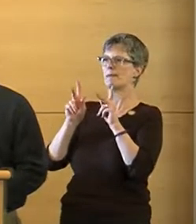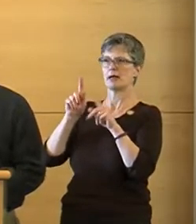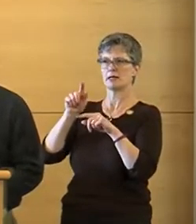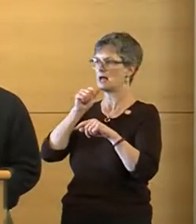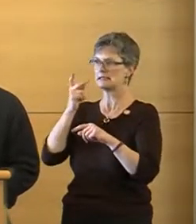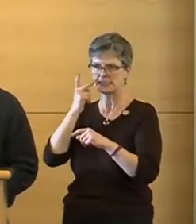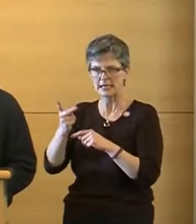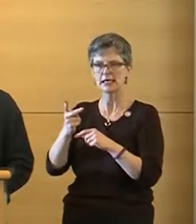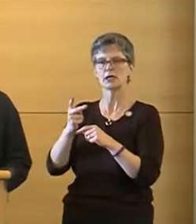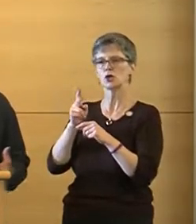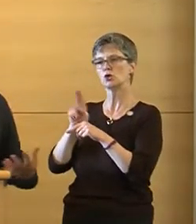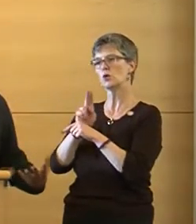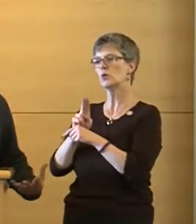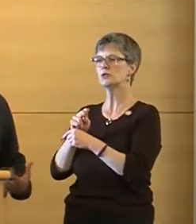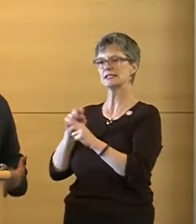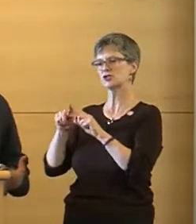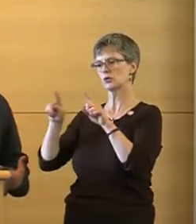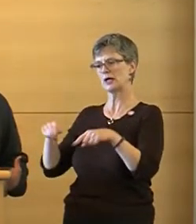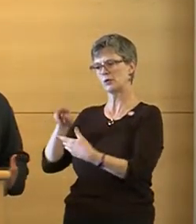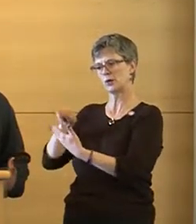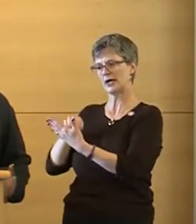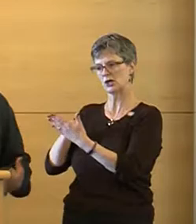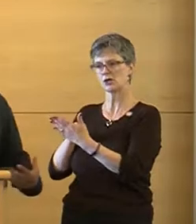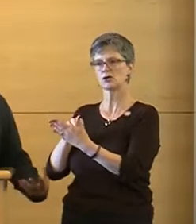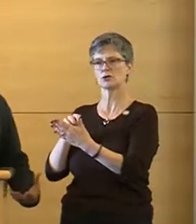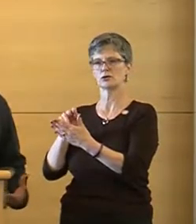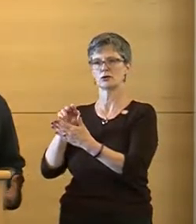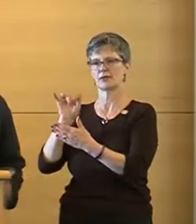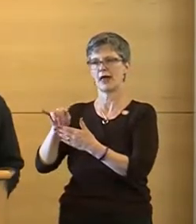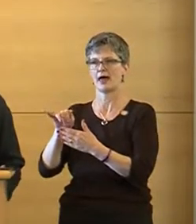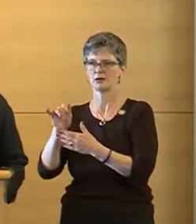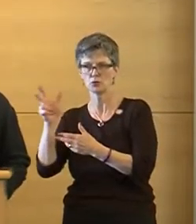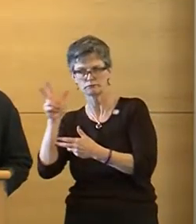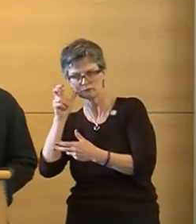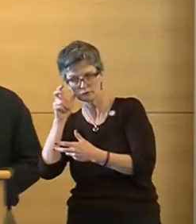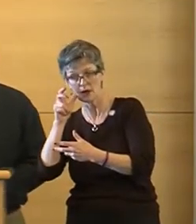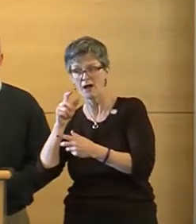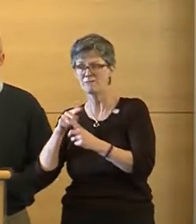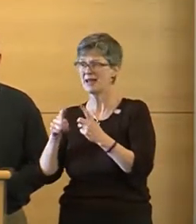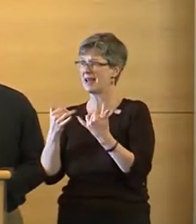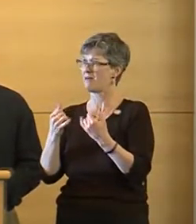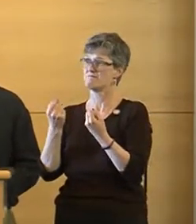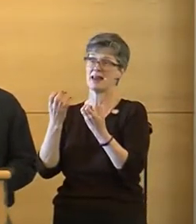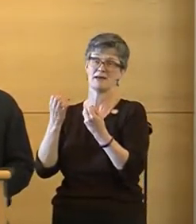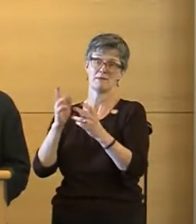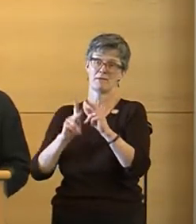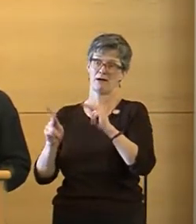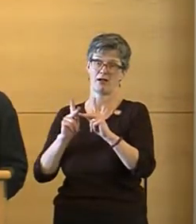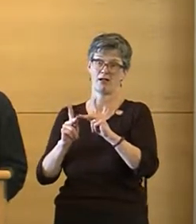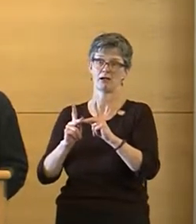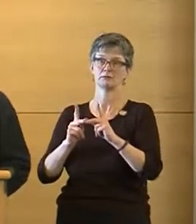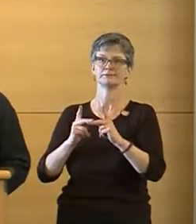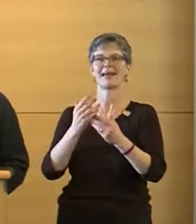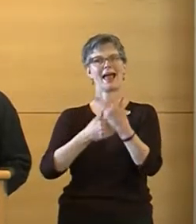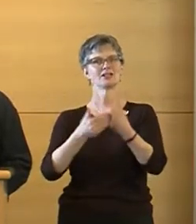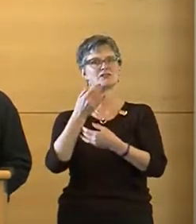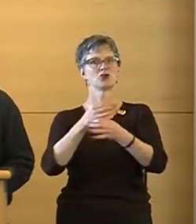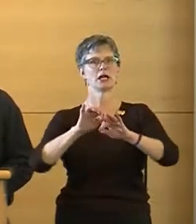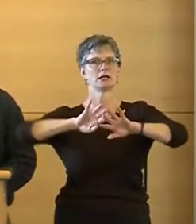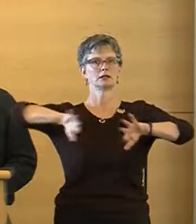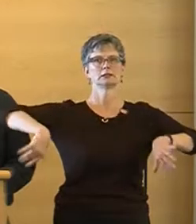interface. People who can't see have, for a long time, I mean, when we think of audible interfaces, we have thought of people who are